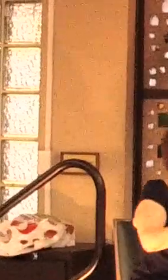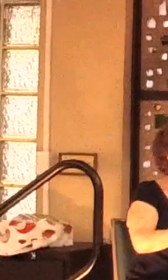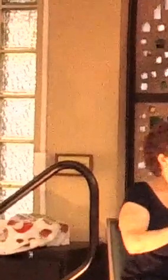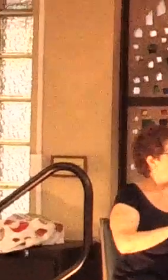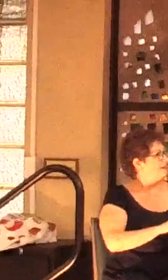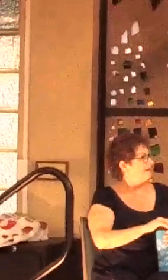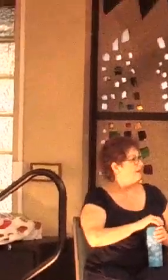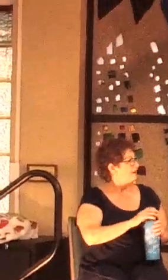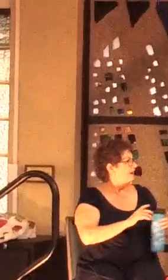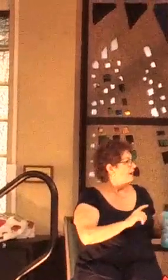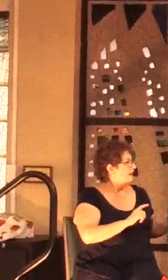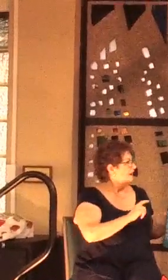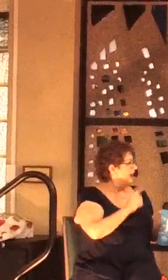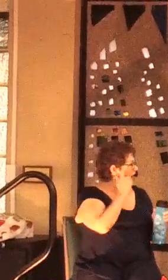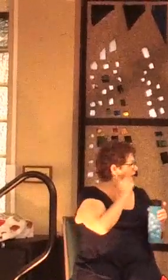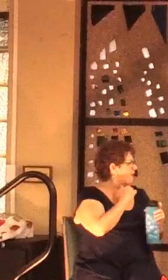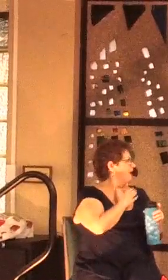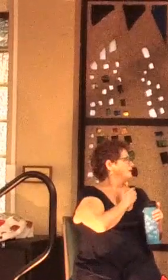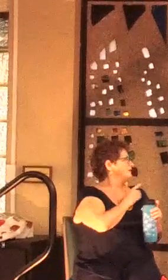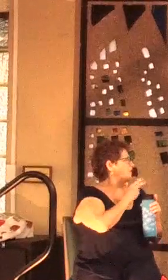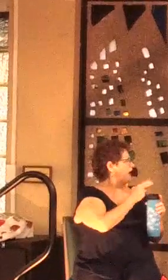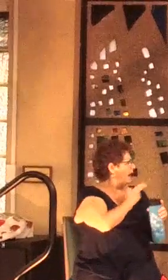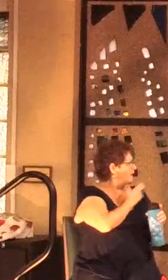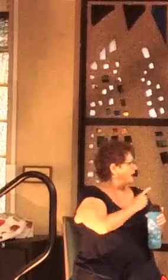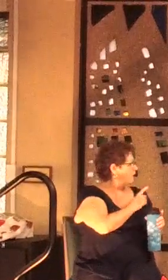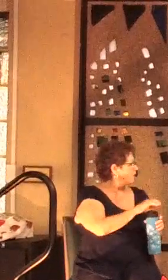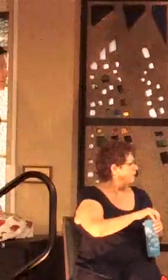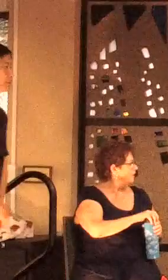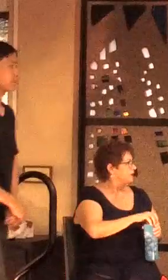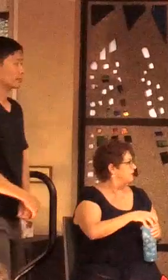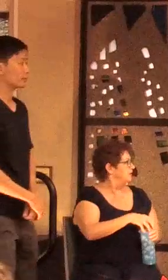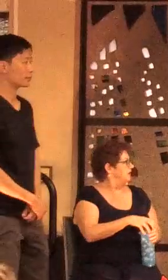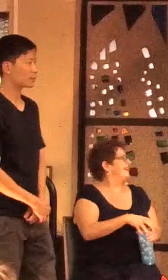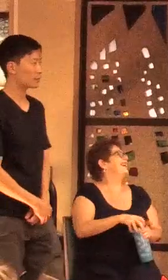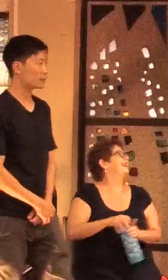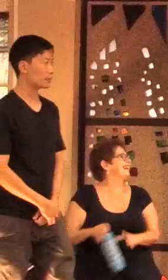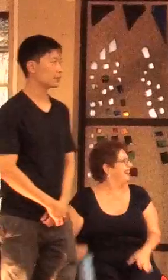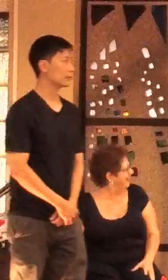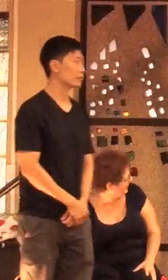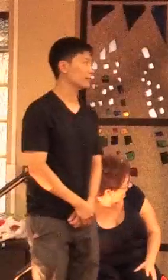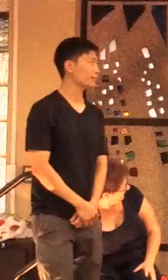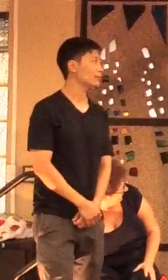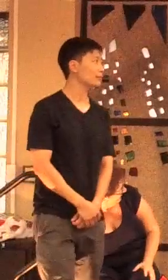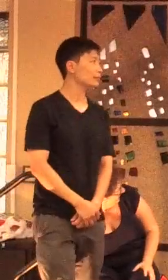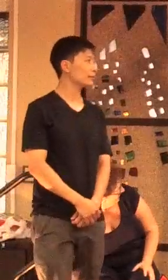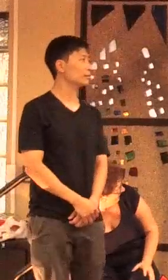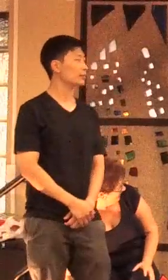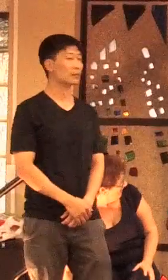the